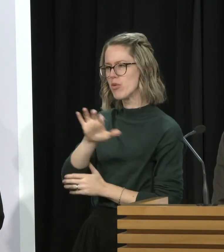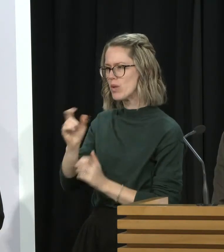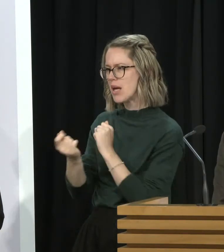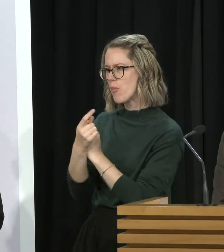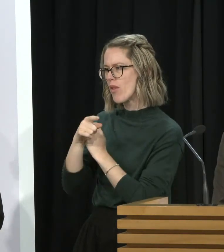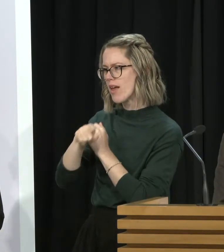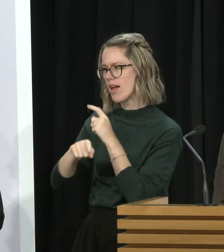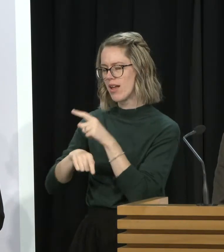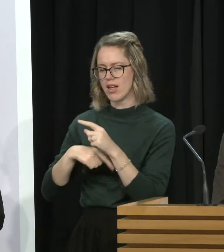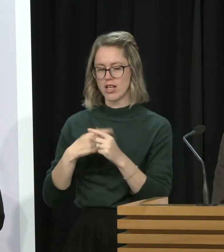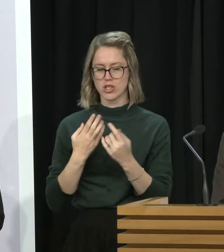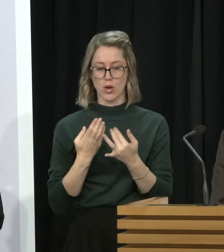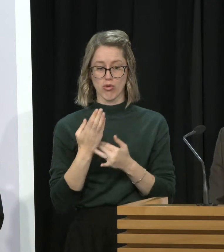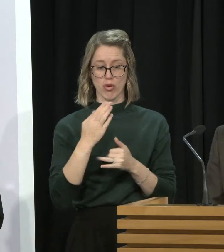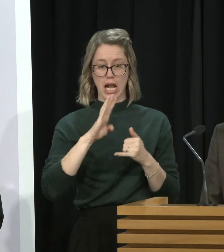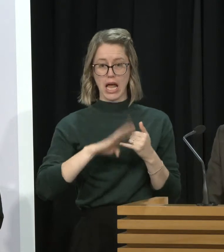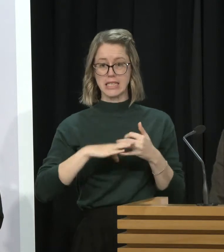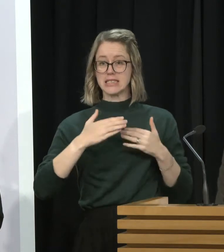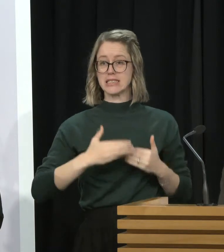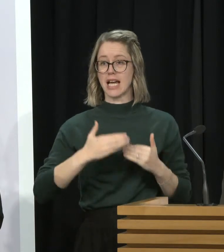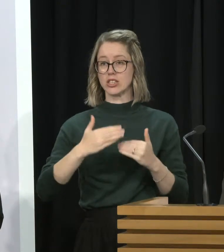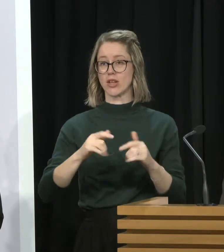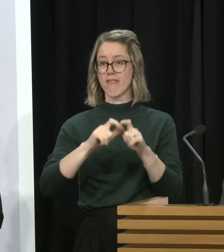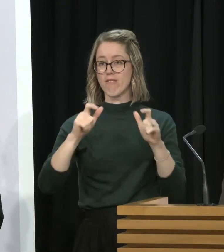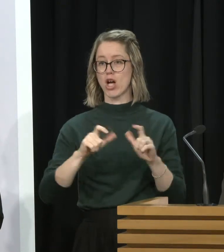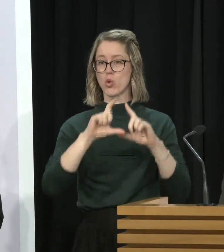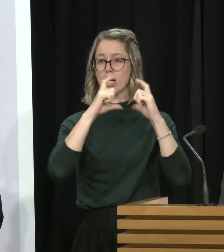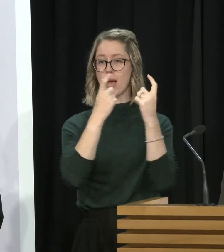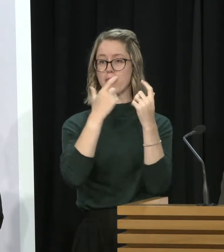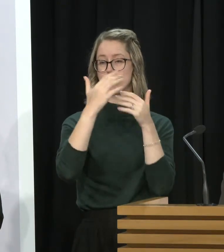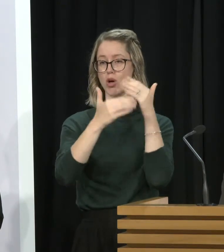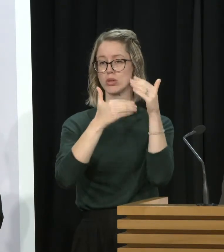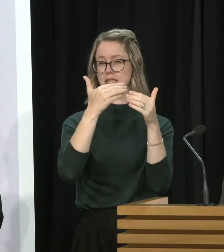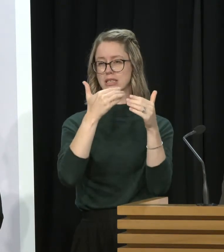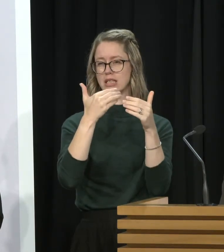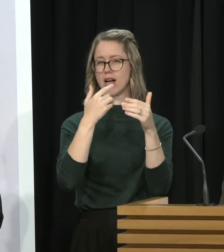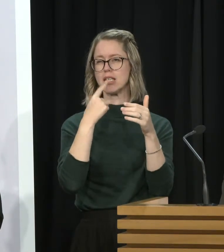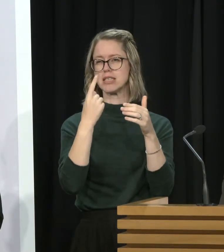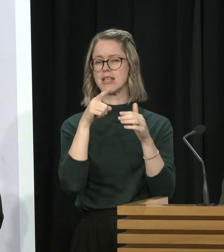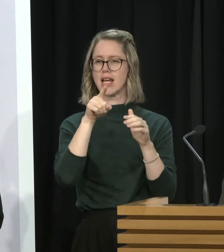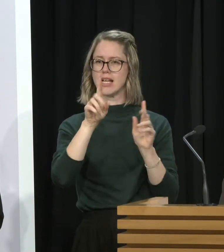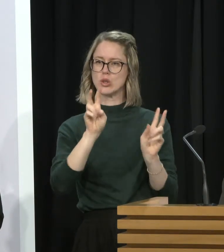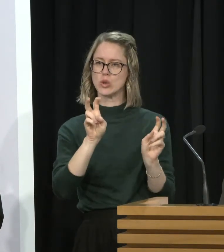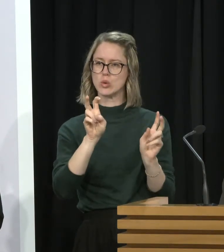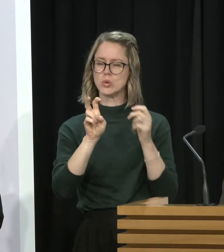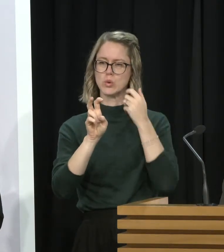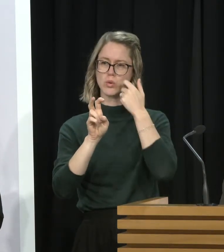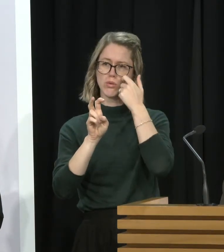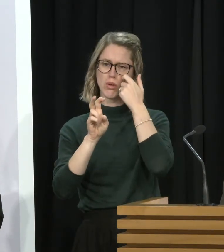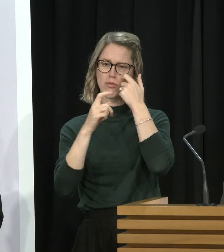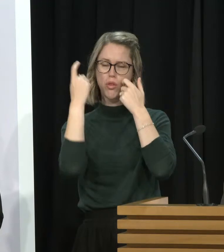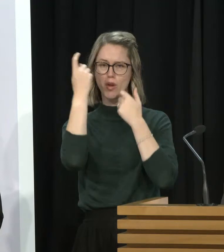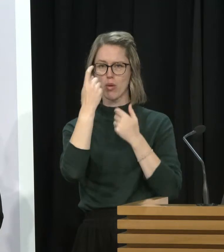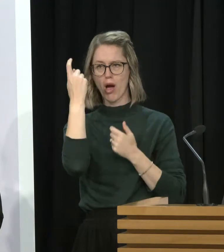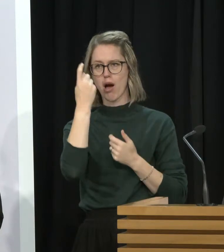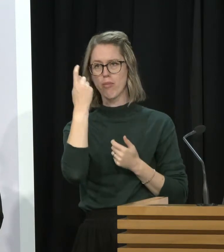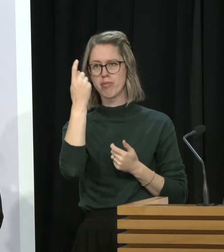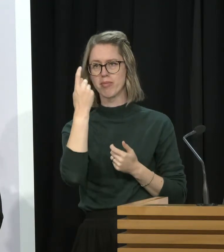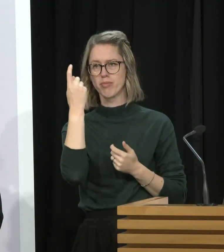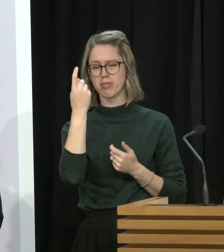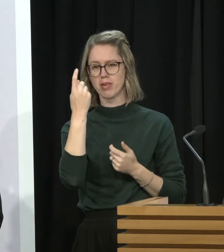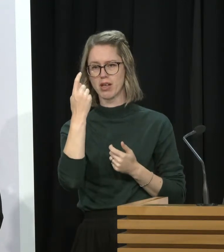that gone? It's working its way through the last stages of the final cabinet process. I think, as I foreshadowed, the issue that we had to work our way through